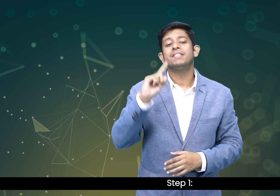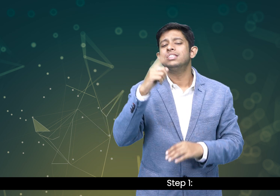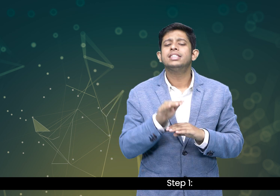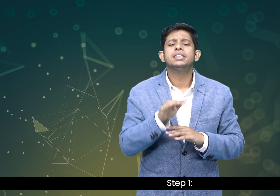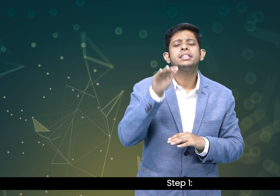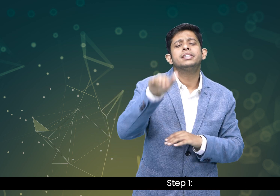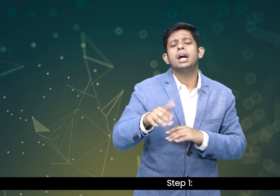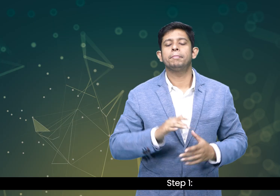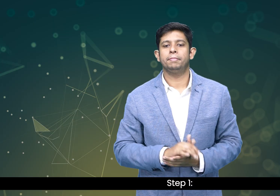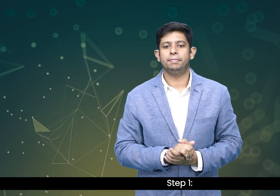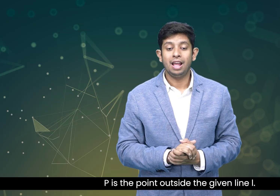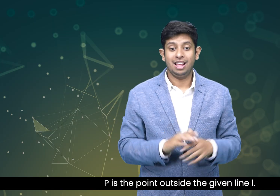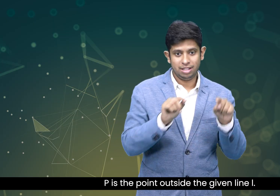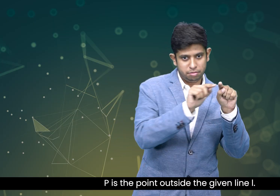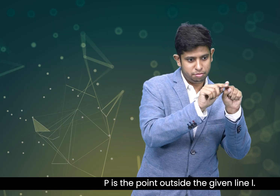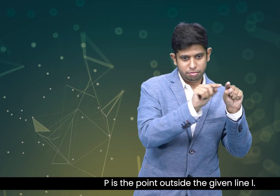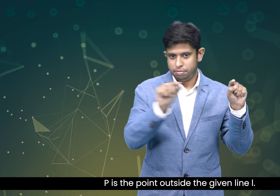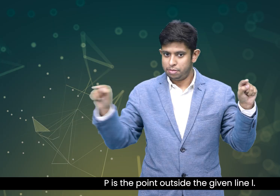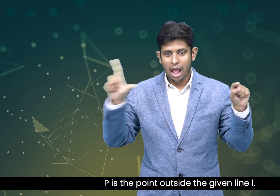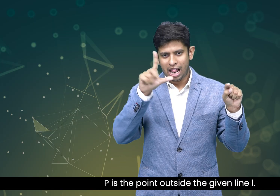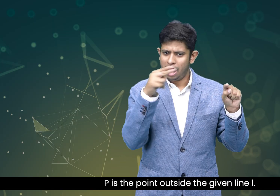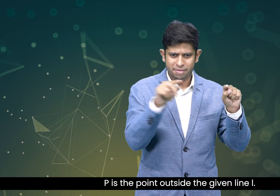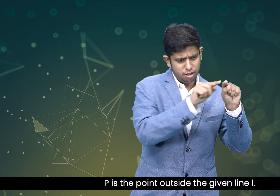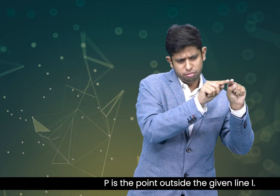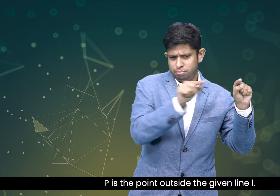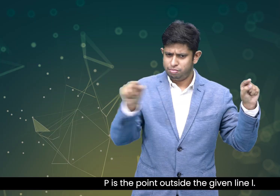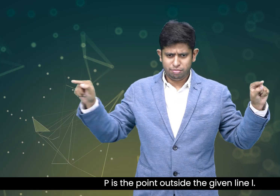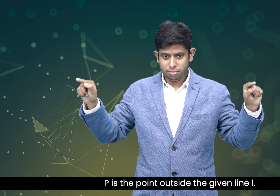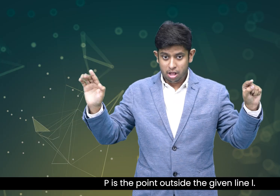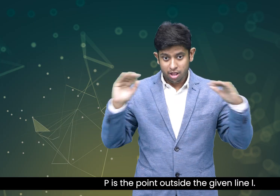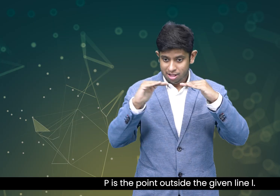Step 1. P is the point outside the given line L.